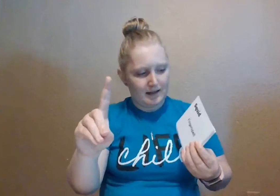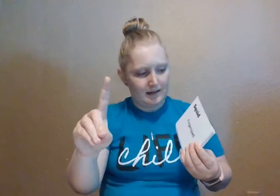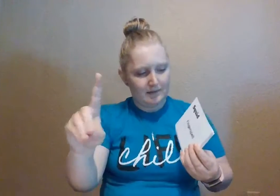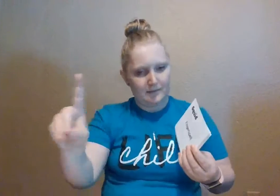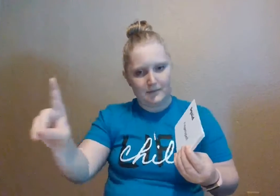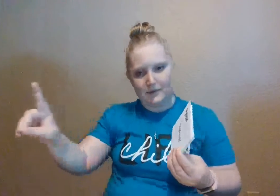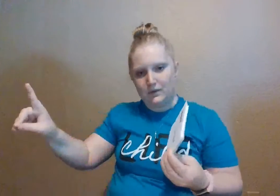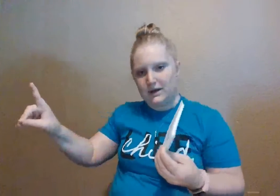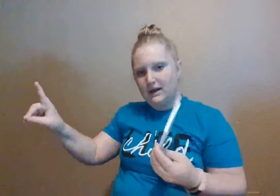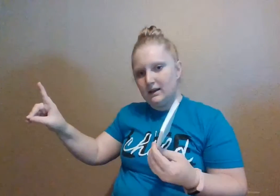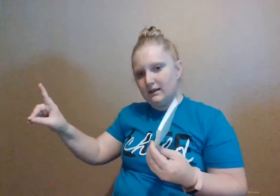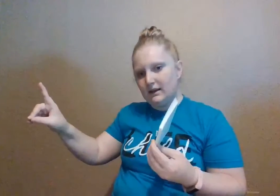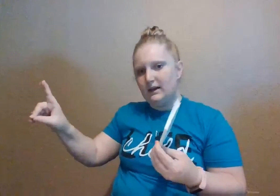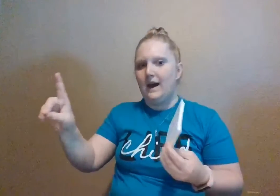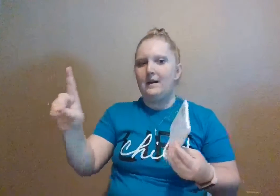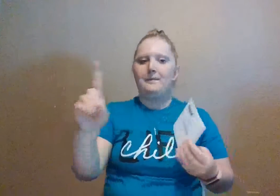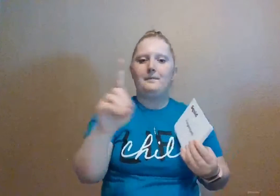D, so a D looks like that.